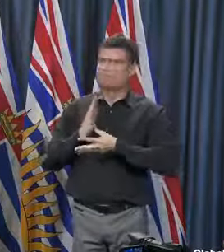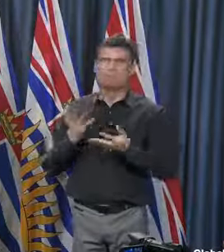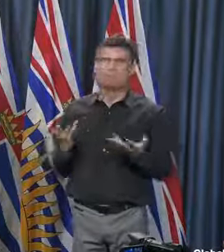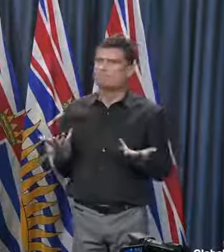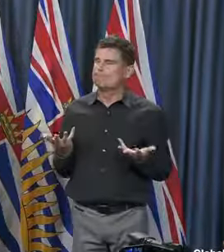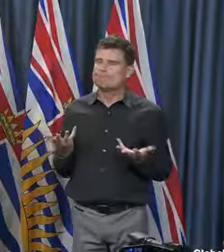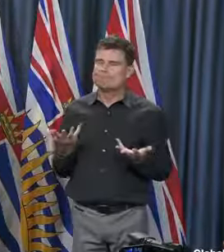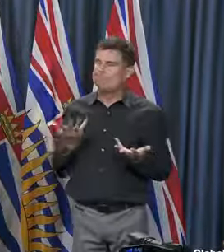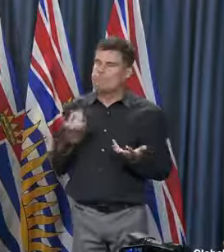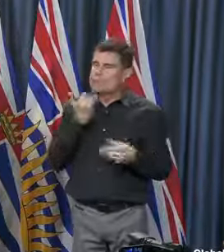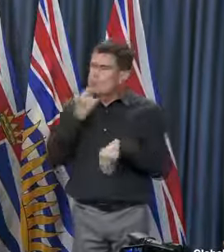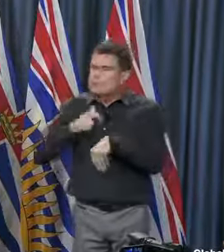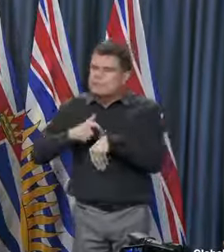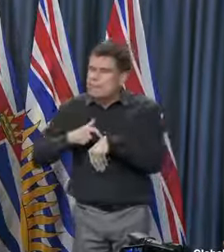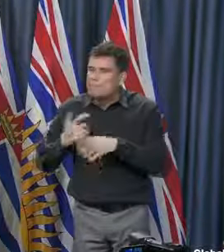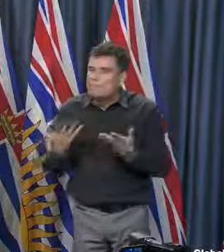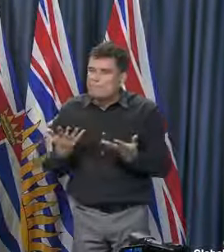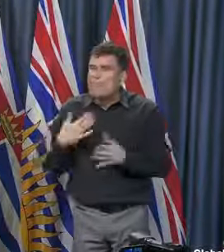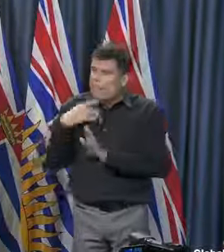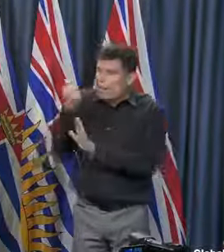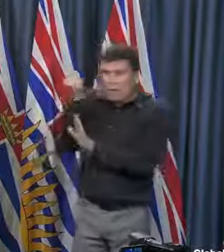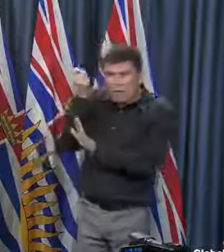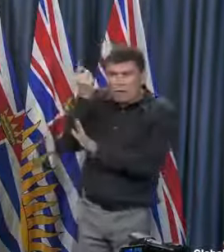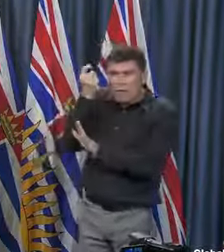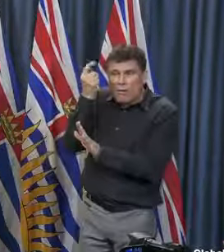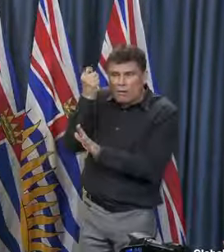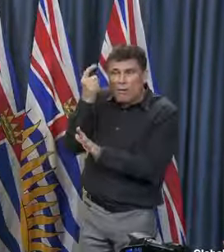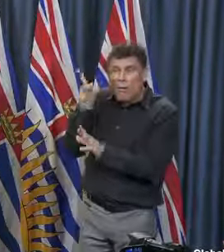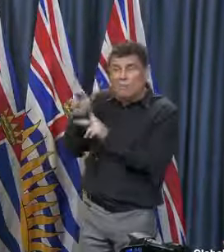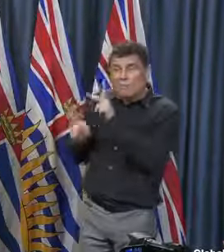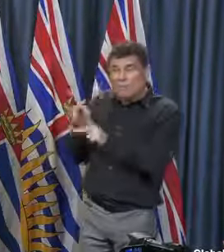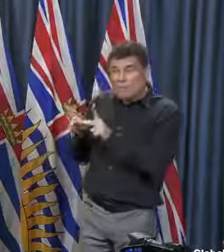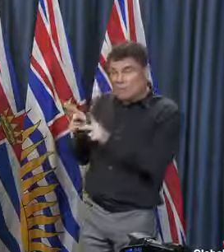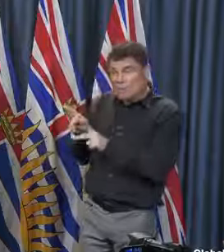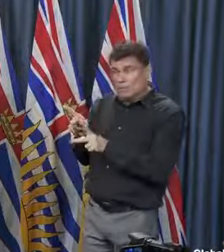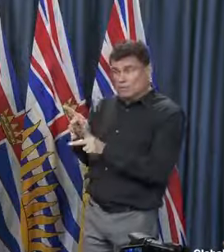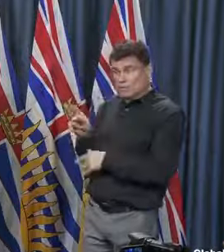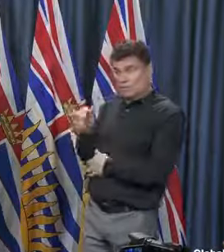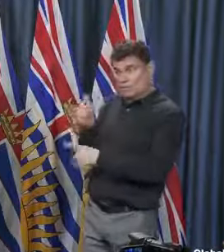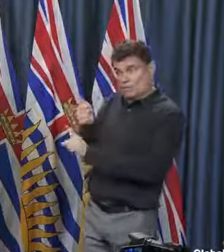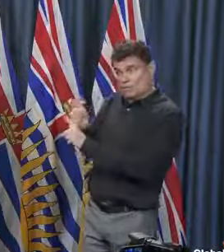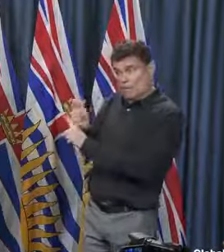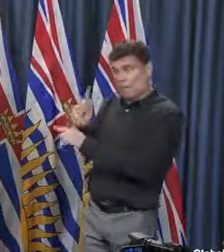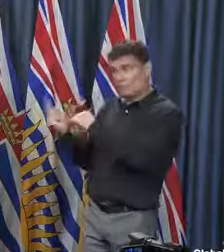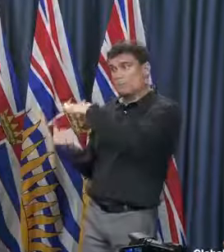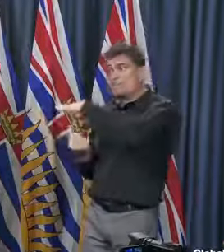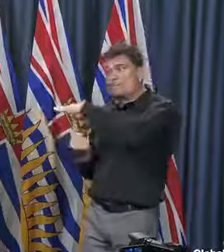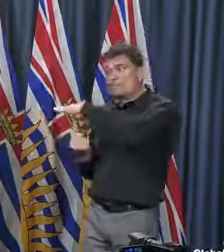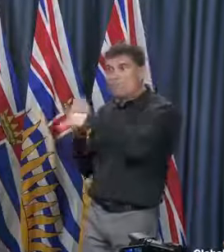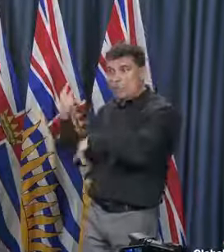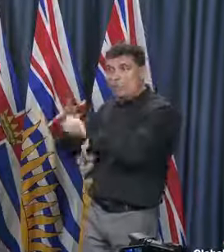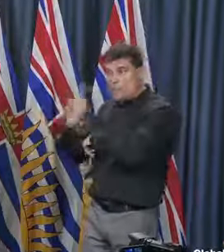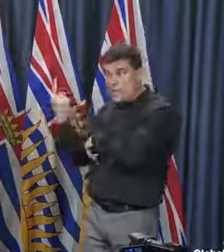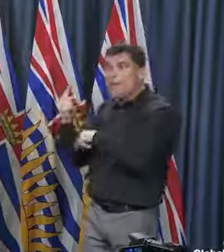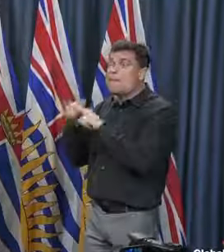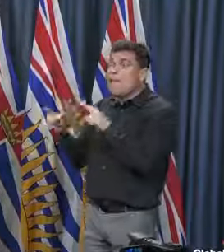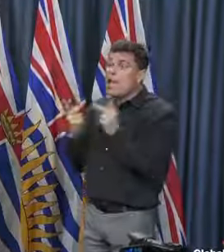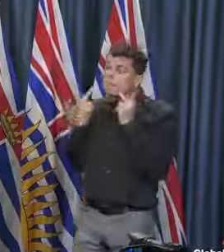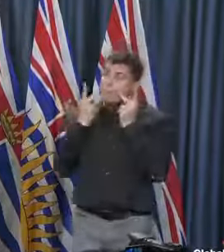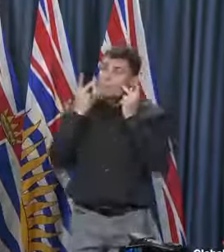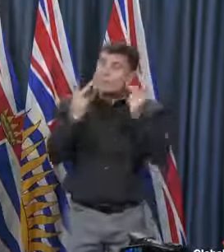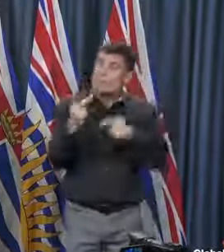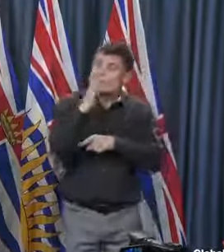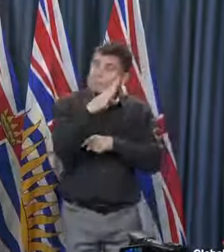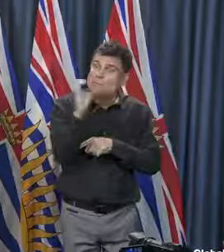that people are being asked to self-isolate, but better than self-isolate for visitors is not to come. As Dr. Henry